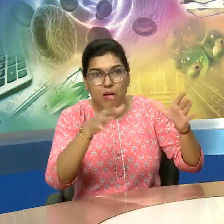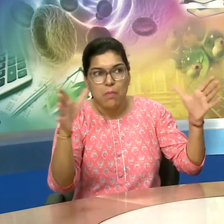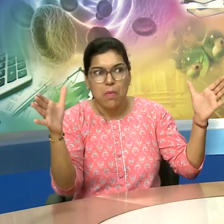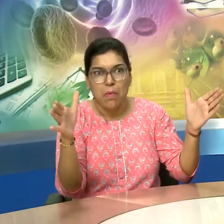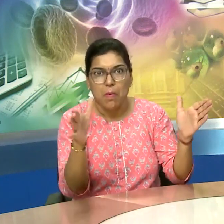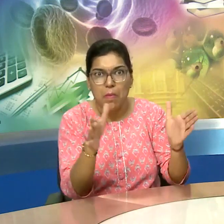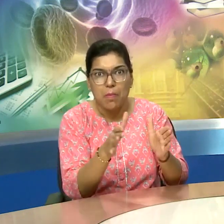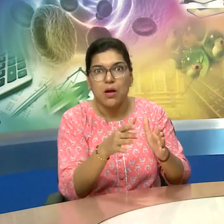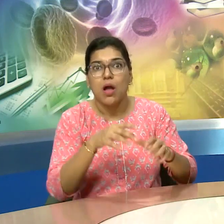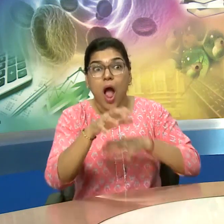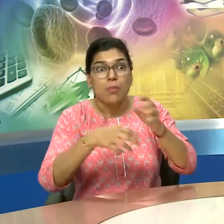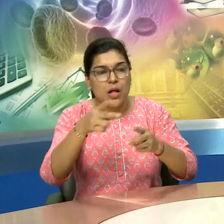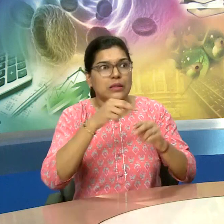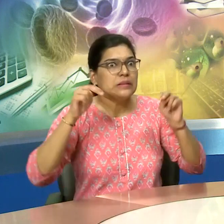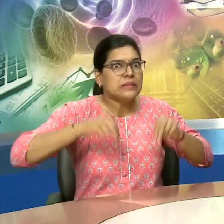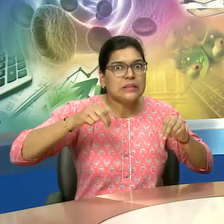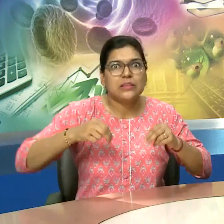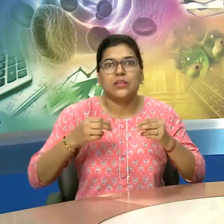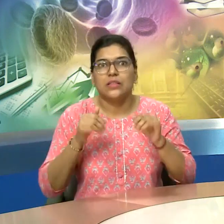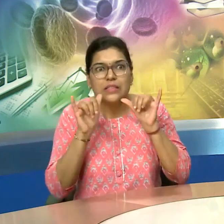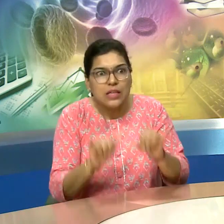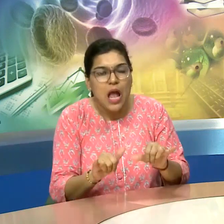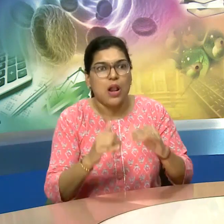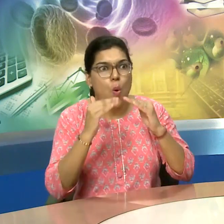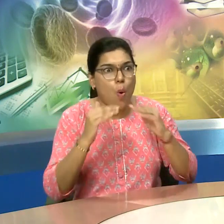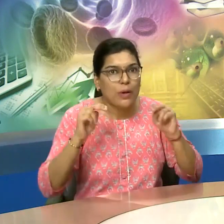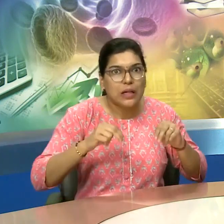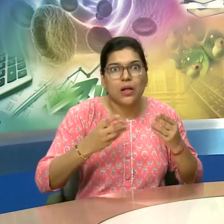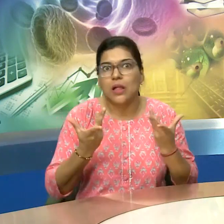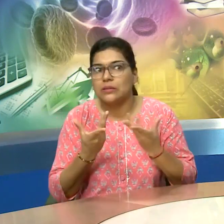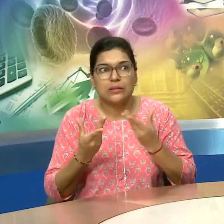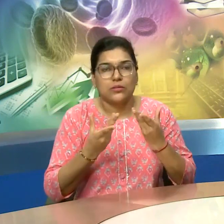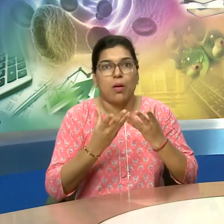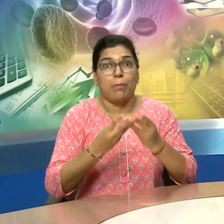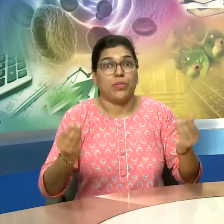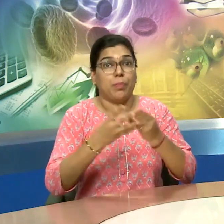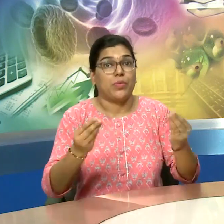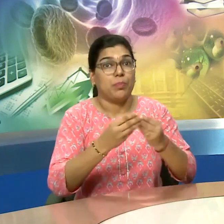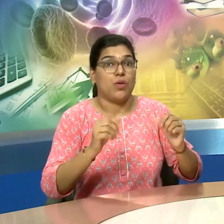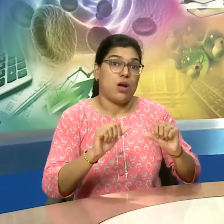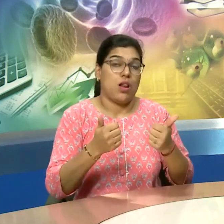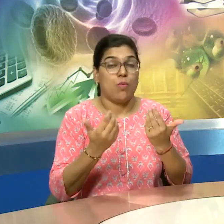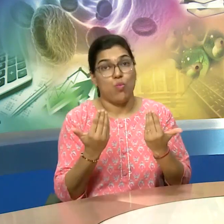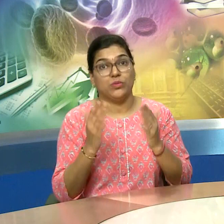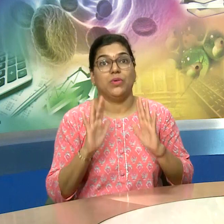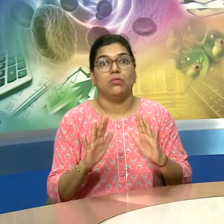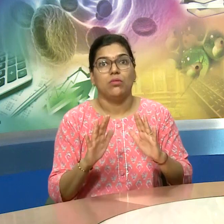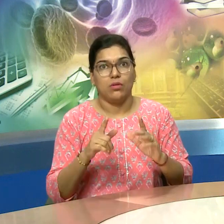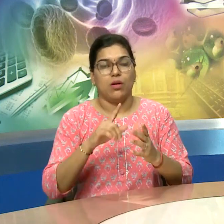extinct, then we all can understand that extinction of wildlife species is on the rise because their